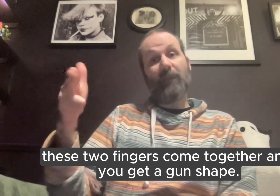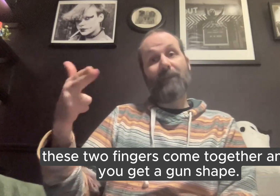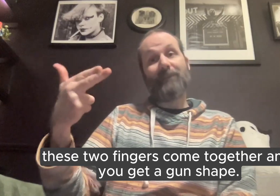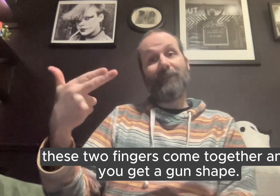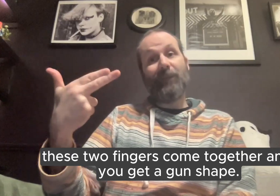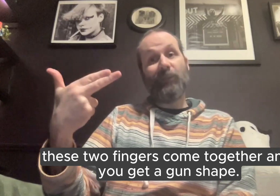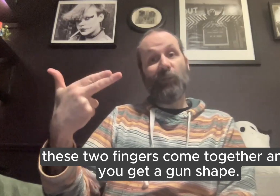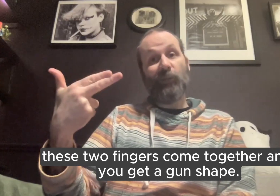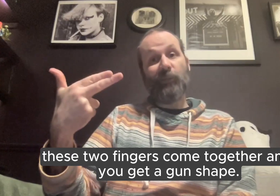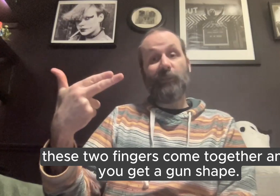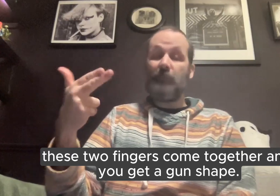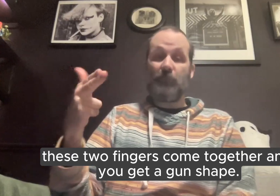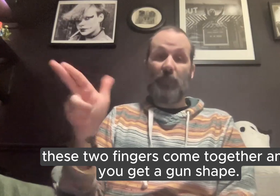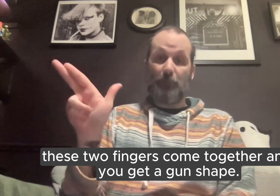get a gun shape.